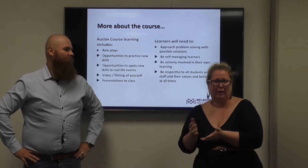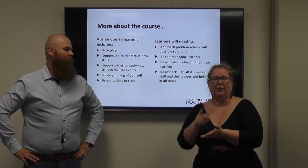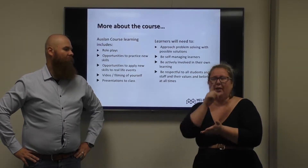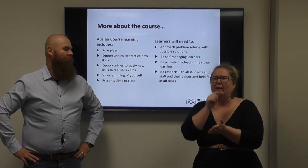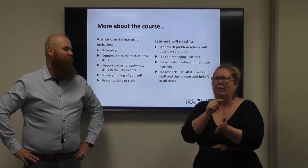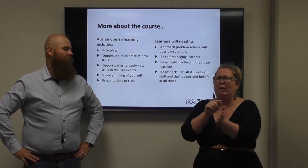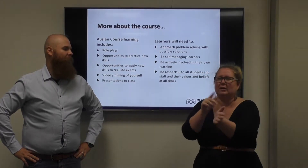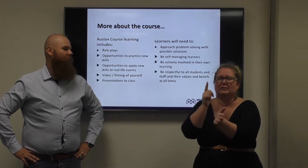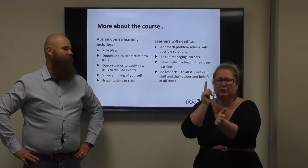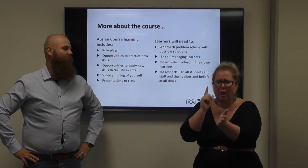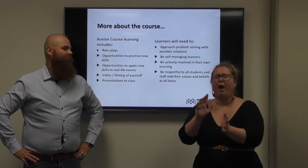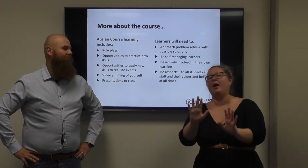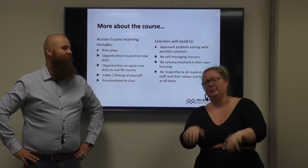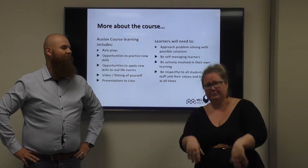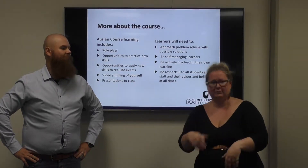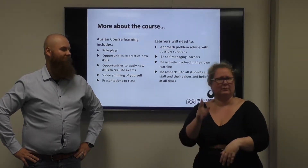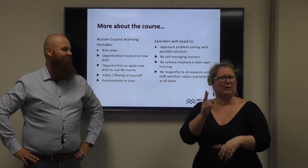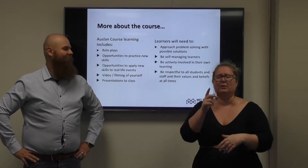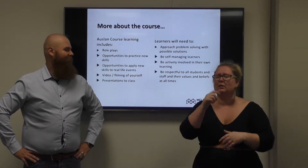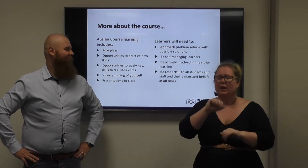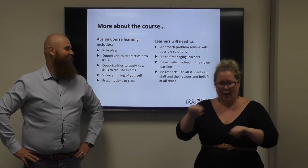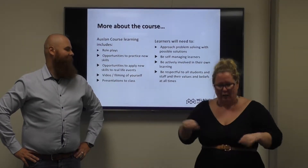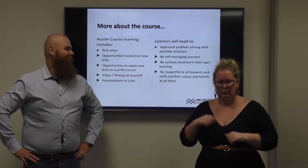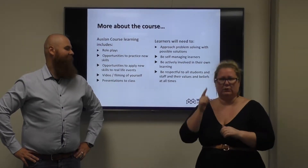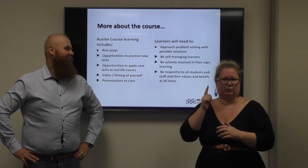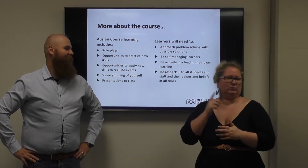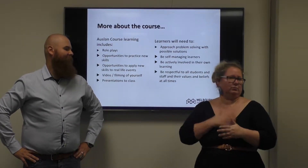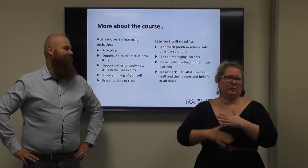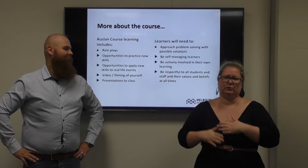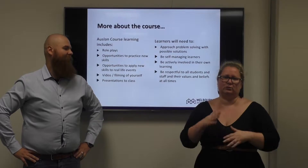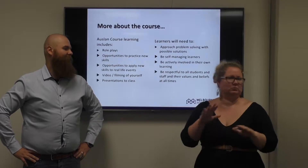And you know, it might be, oh, what does the teacher mean? Show your classmate that, show the teacher that.